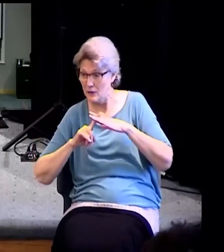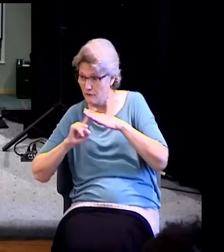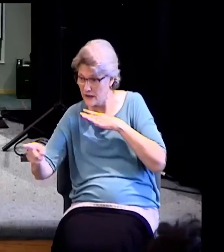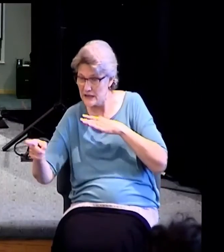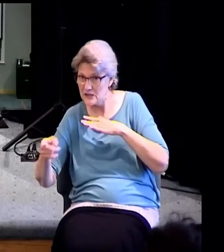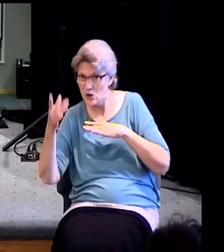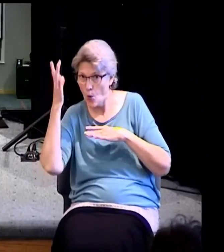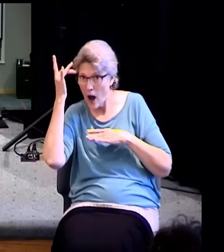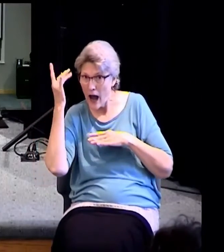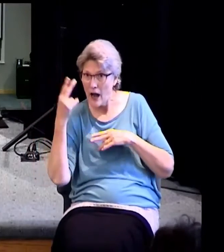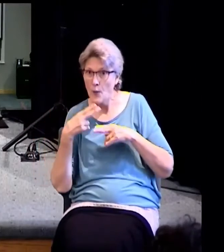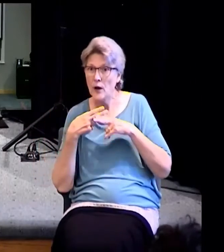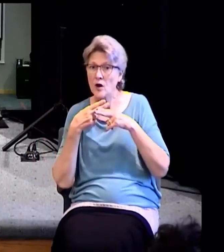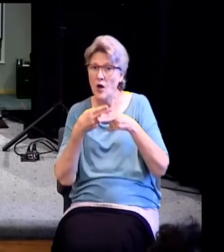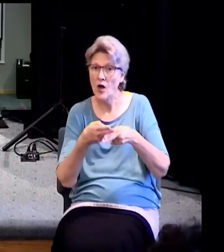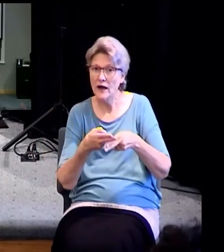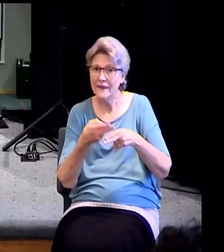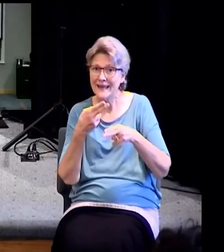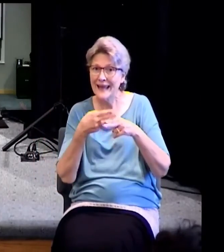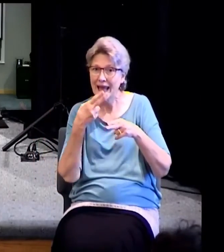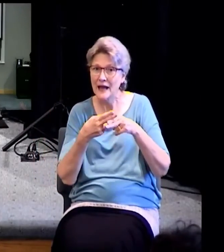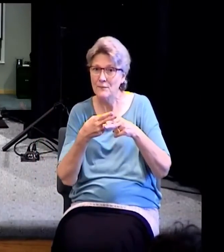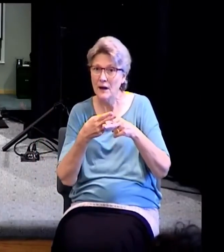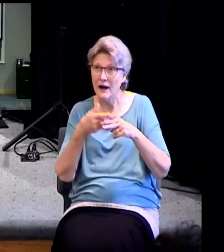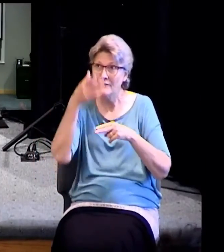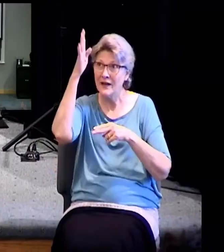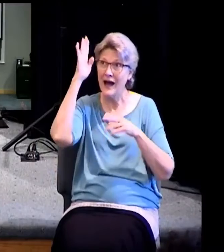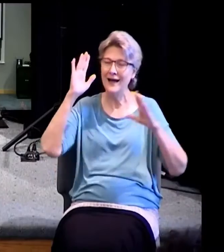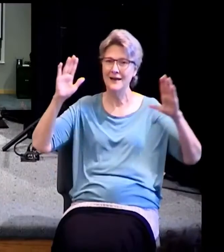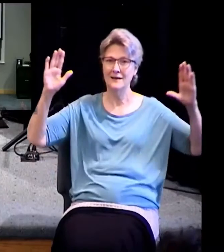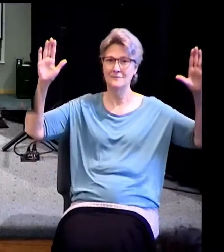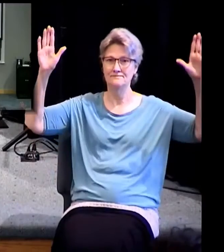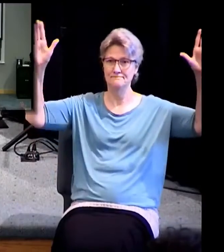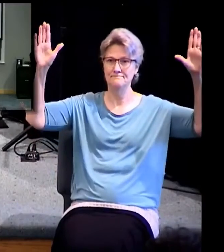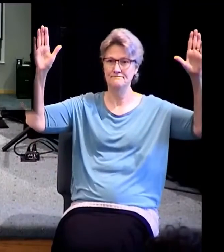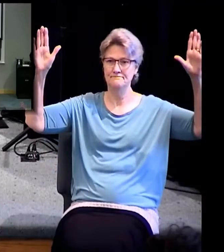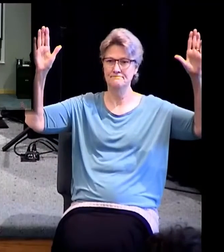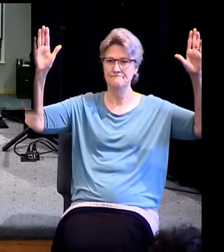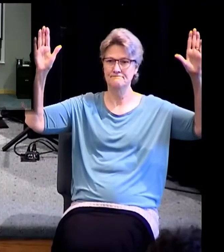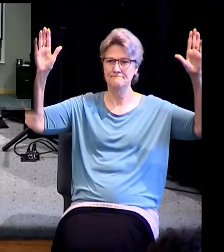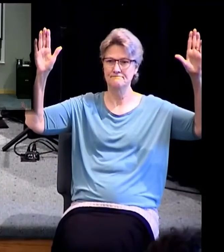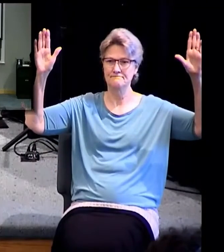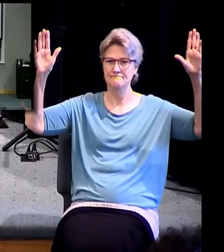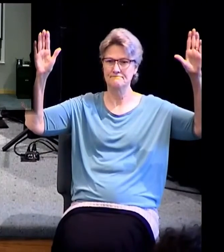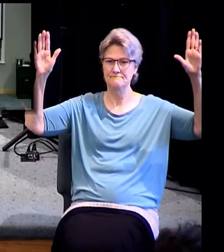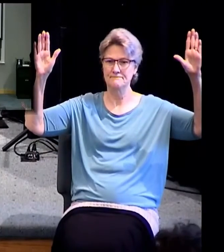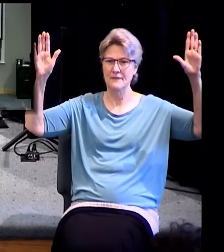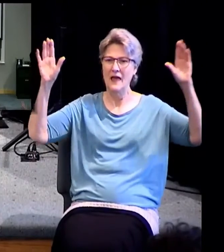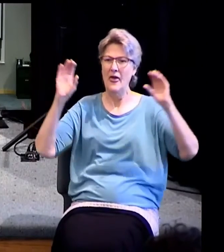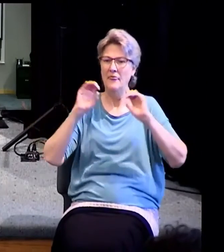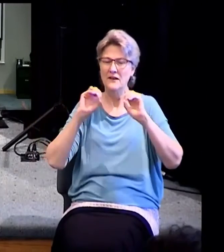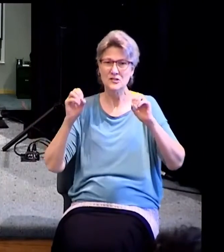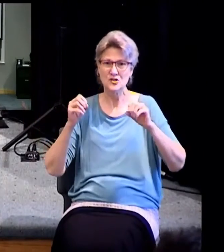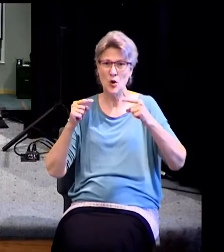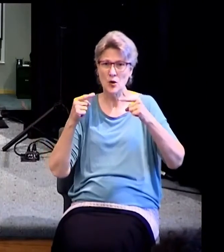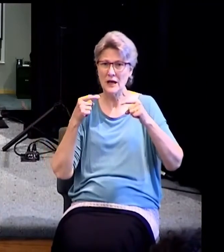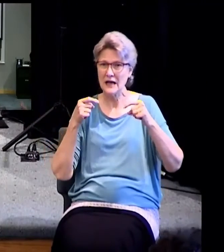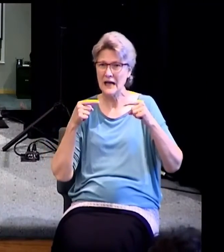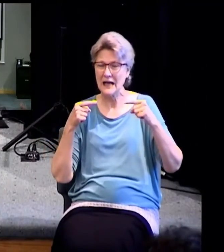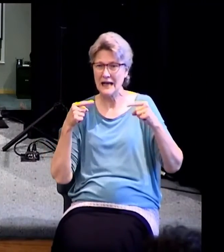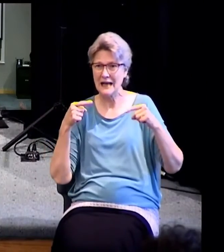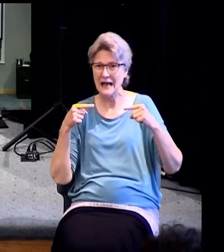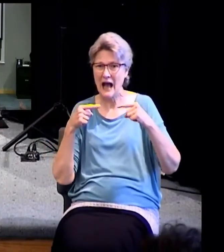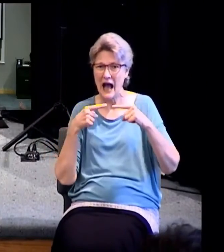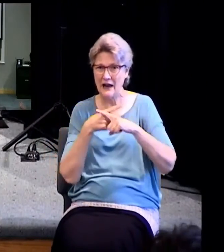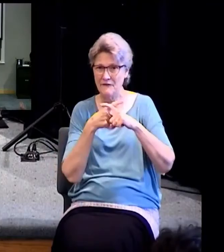on. We're lifting our hands. There's nothing that has a hold of you. There is no conflict in your life that is greater. Greater